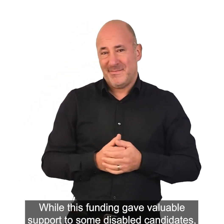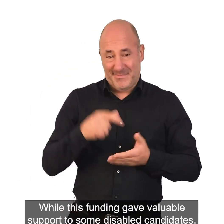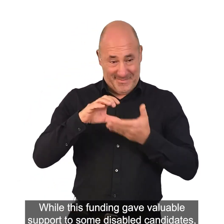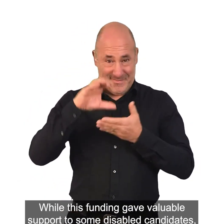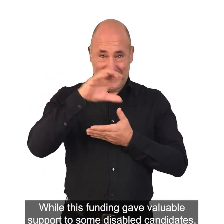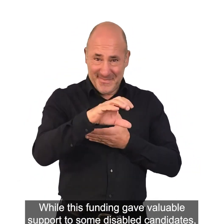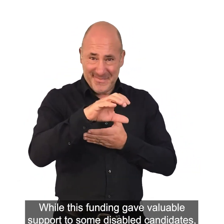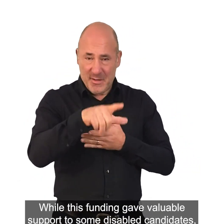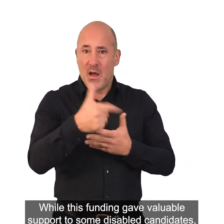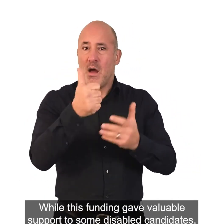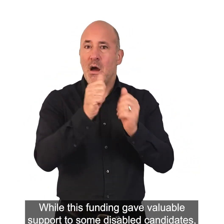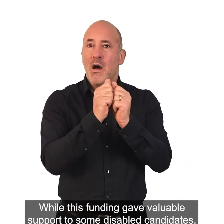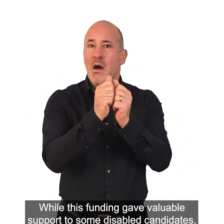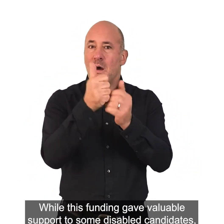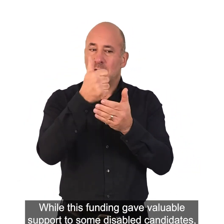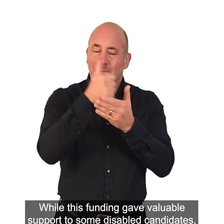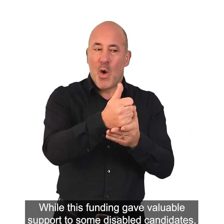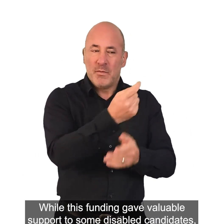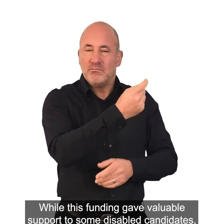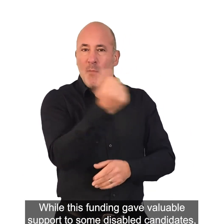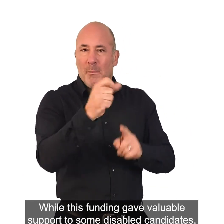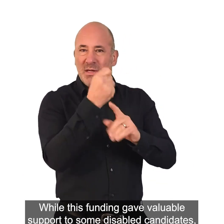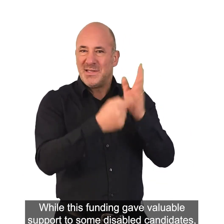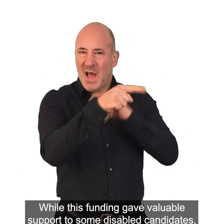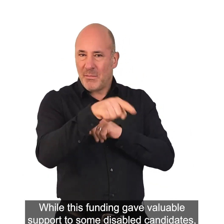While this funding gave valuable support to some disabled candidates,